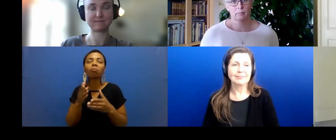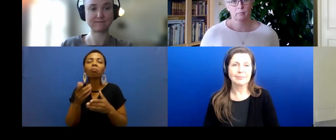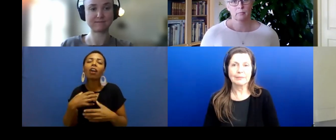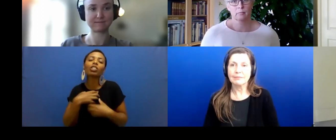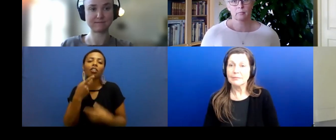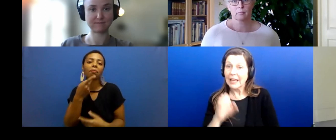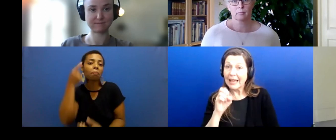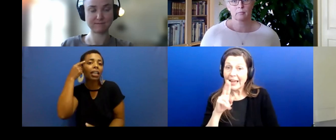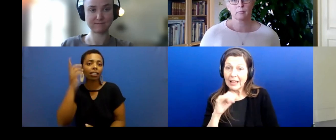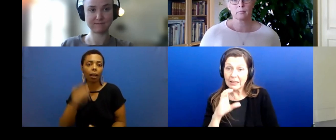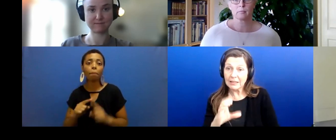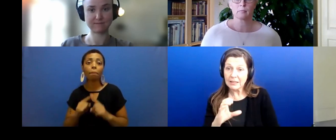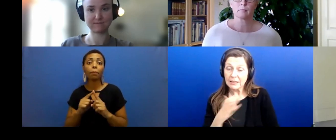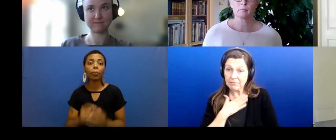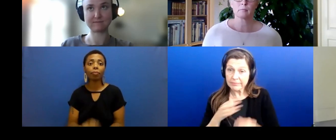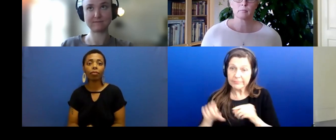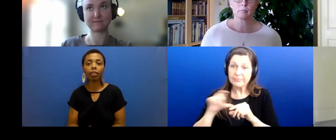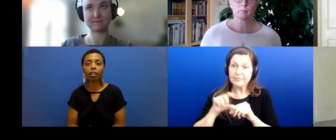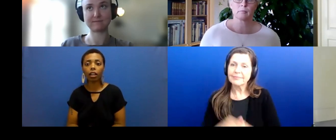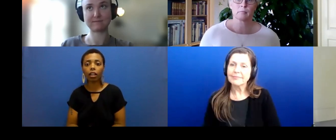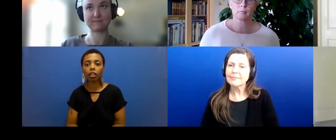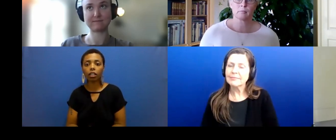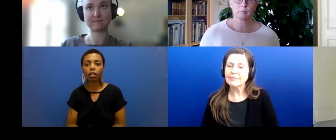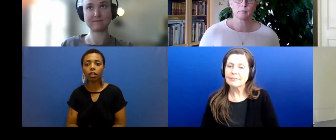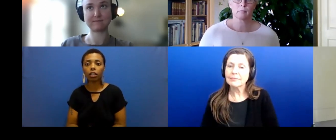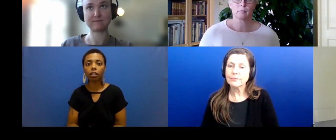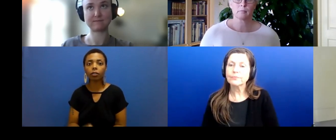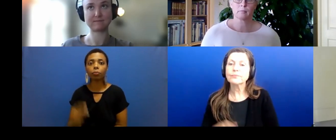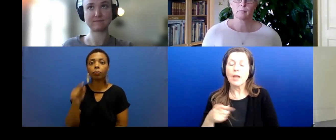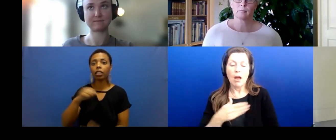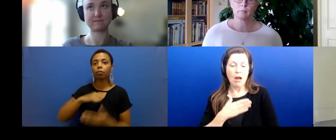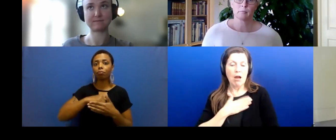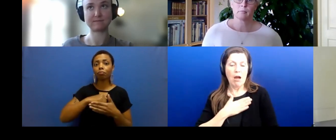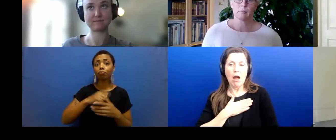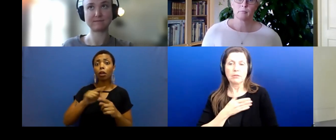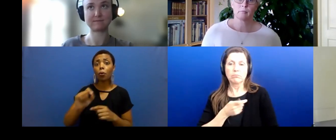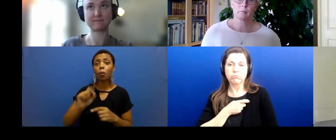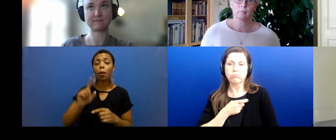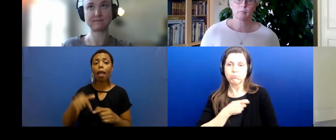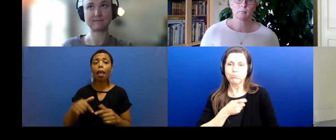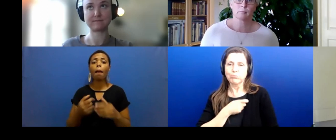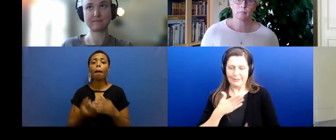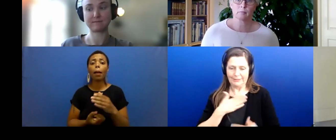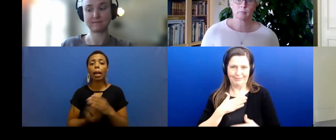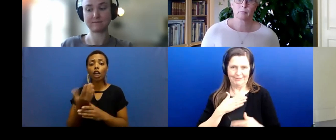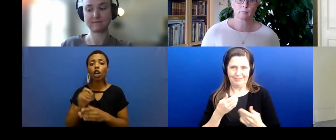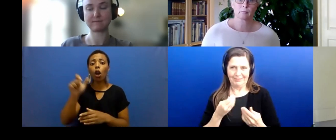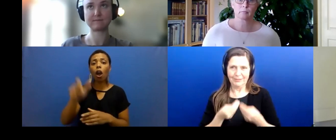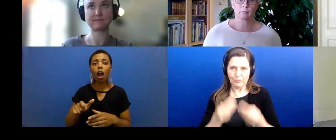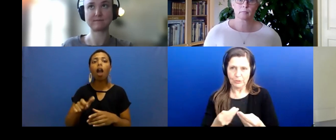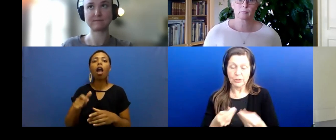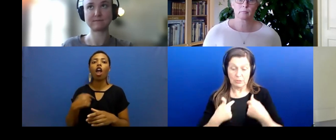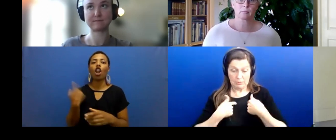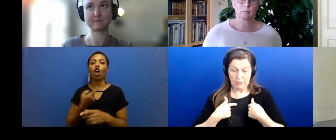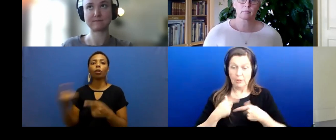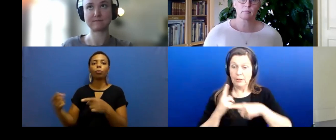Erik, what do you think? Yeah, but the heartbeat is also produced by another partner of ours.